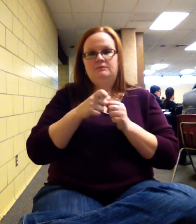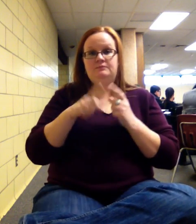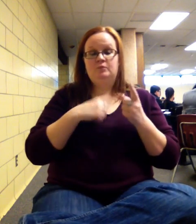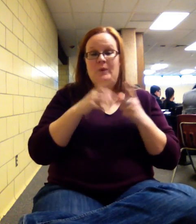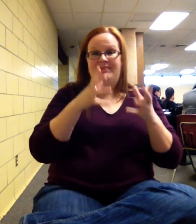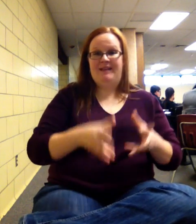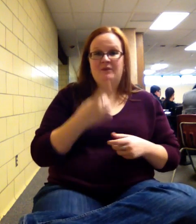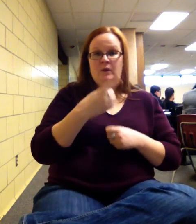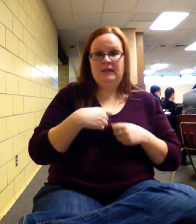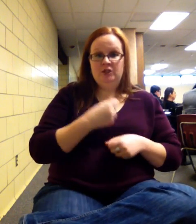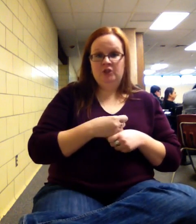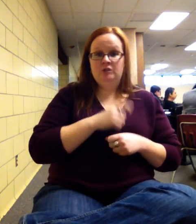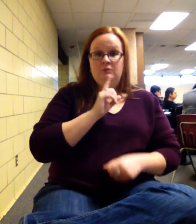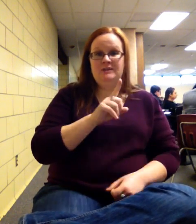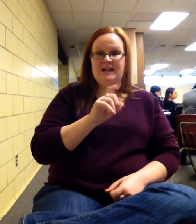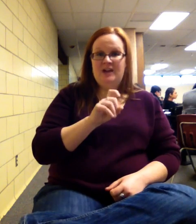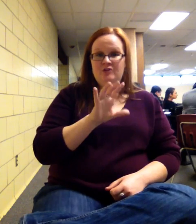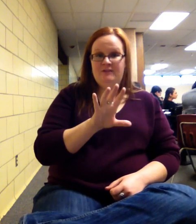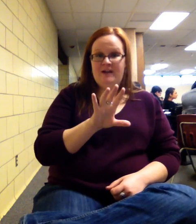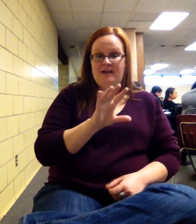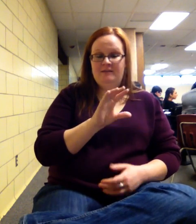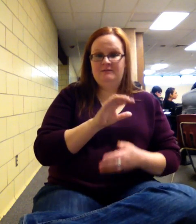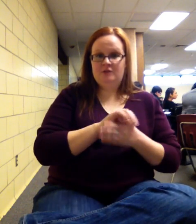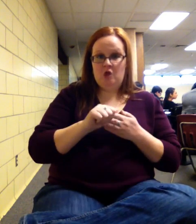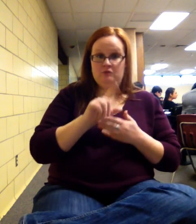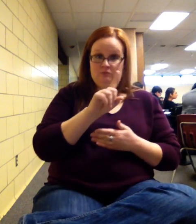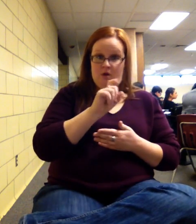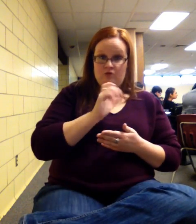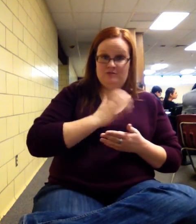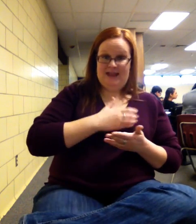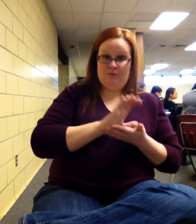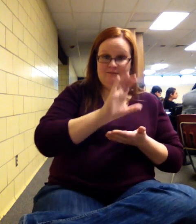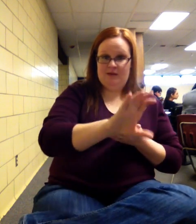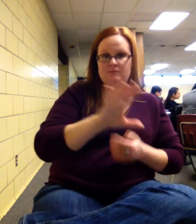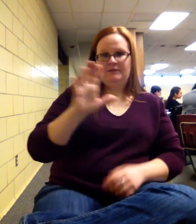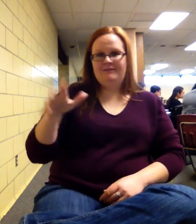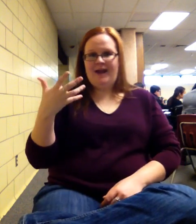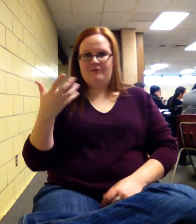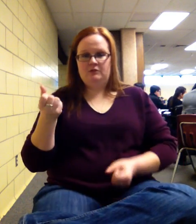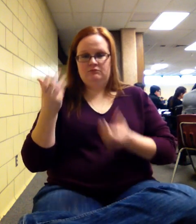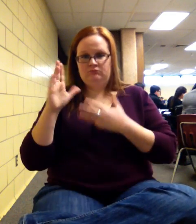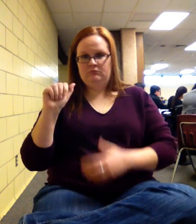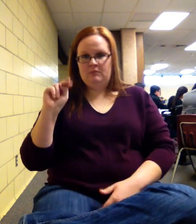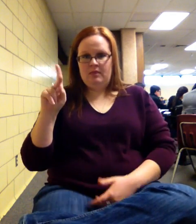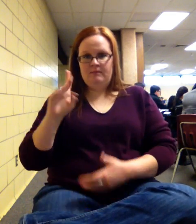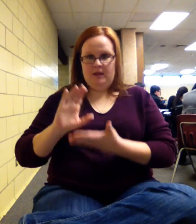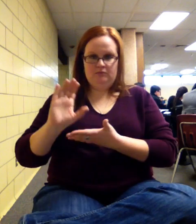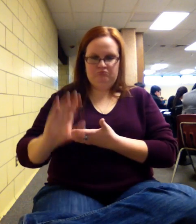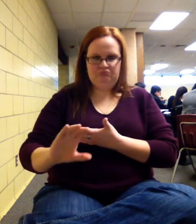and there was $105, $100 was our investment, and $5 was what the bank put in, the 5%. So now